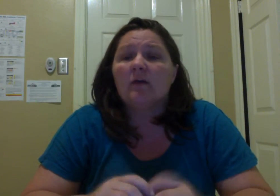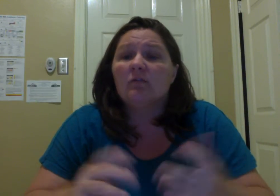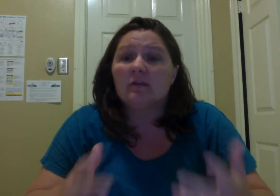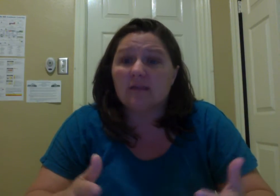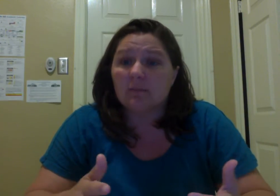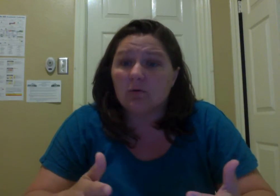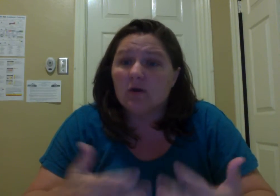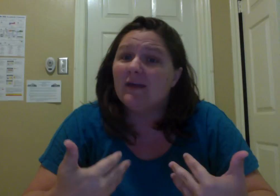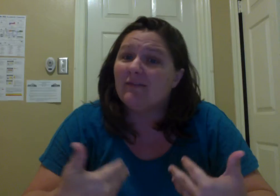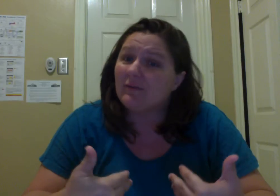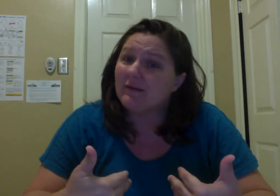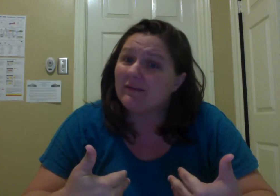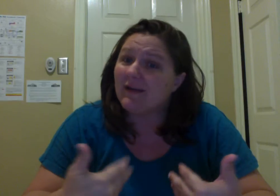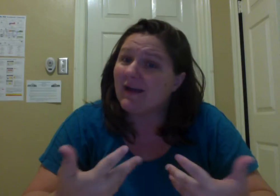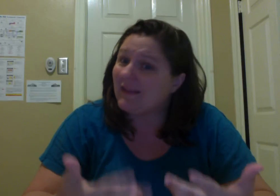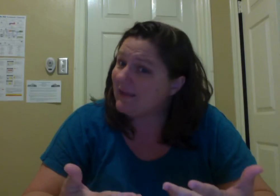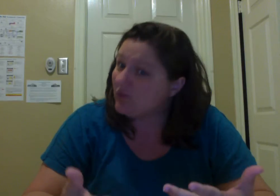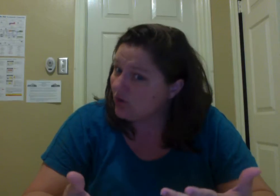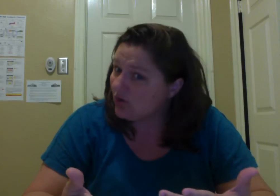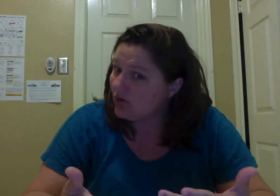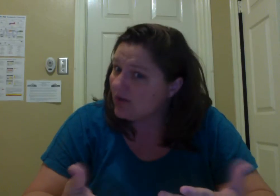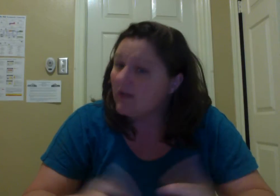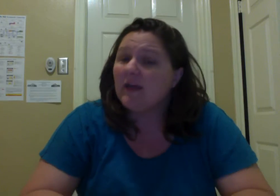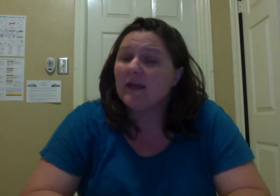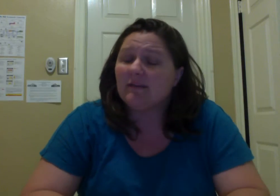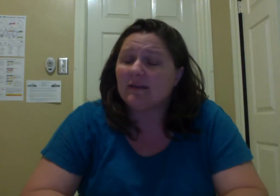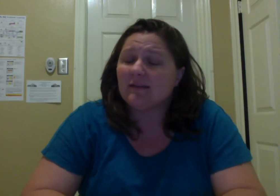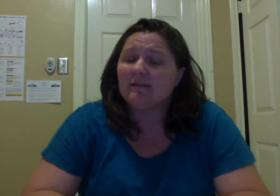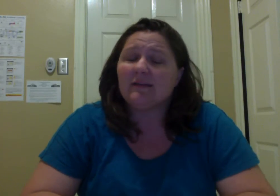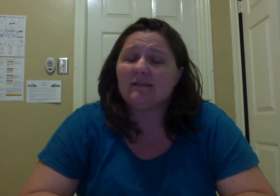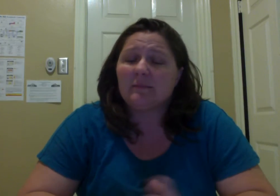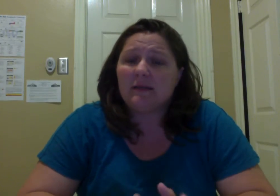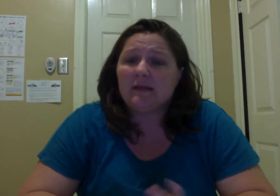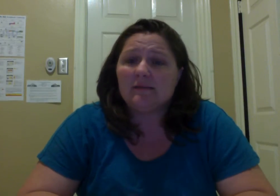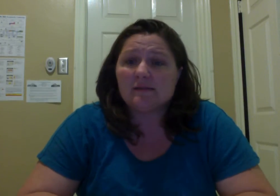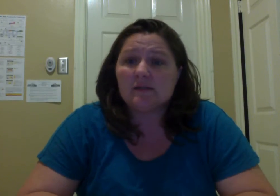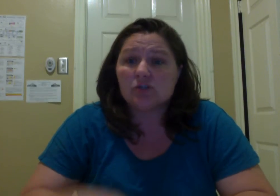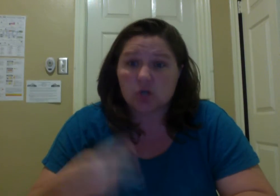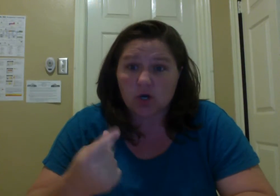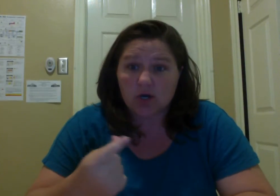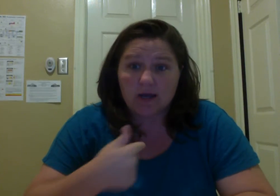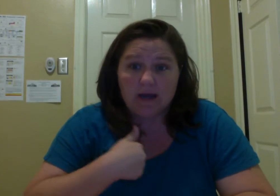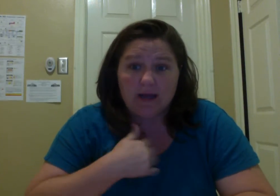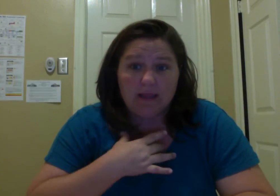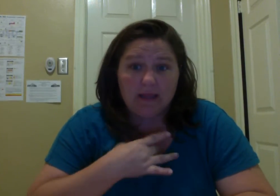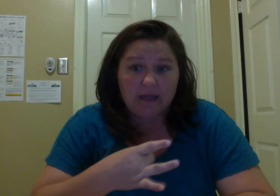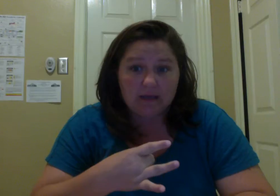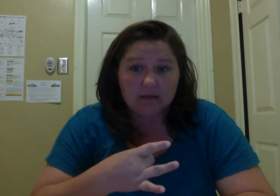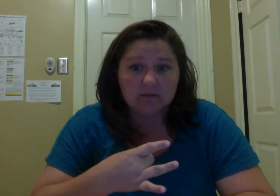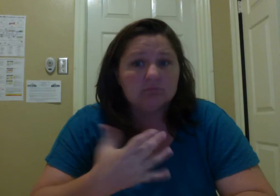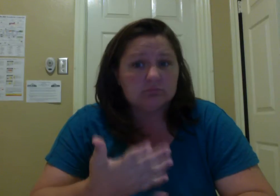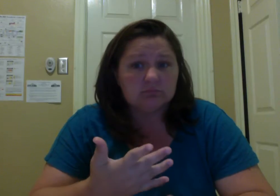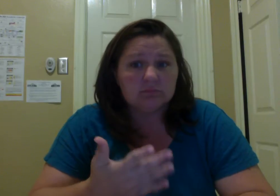for example, if I want to say I like the dog, it's gonna be dog I like. That's